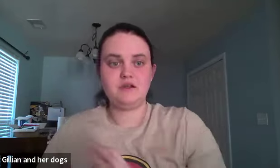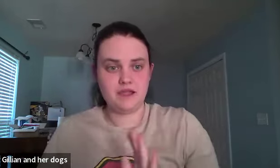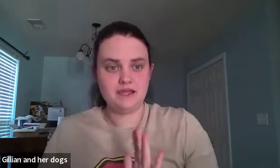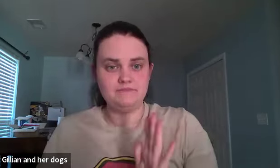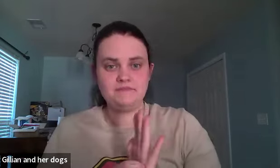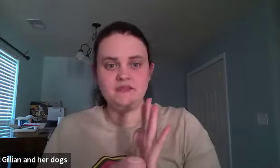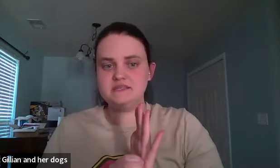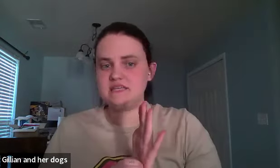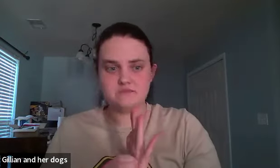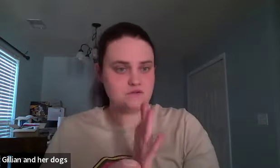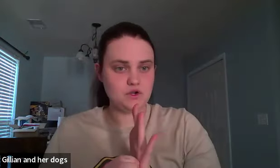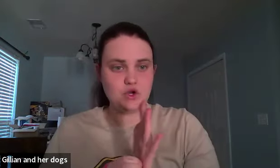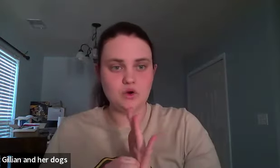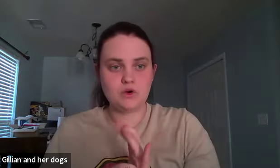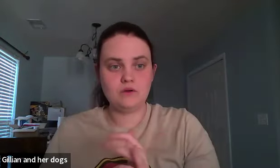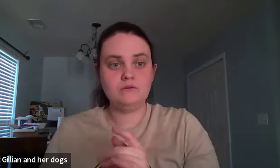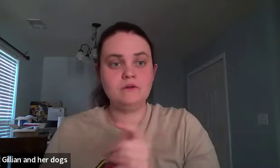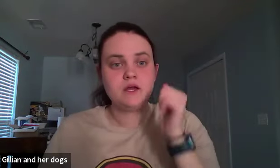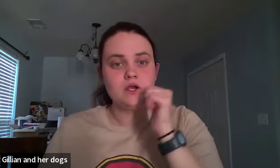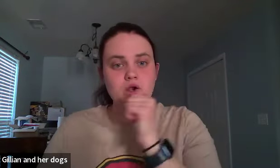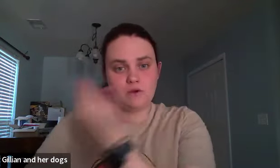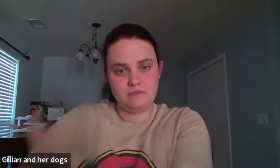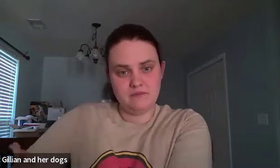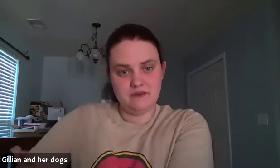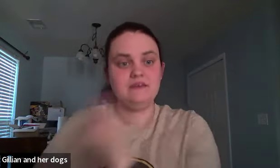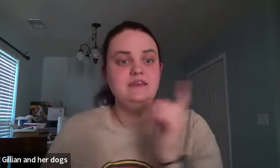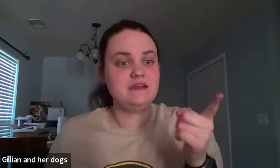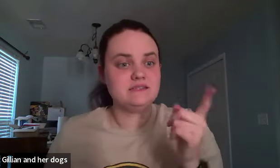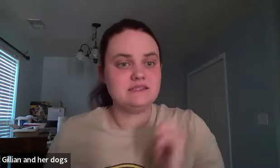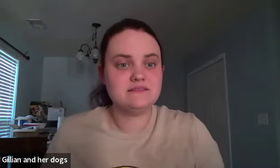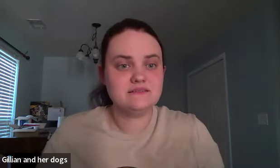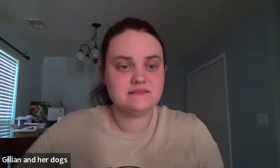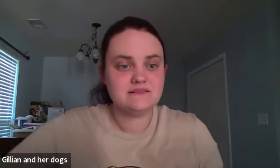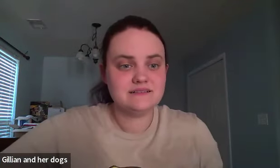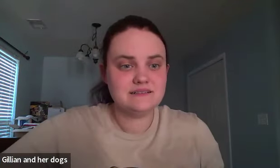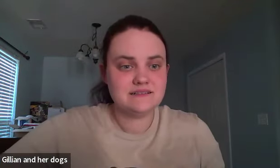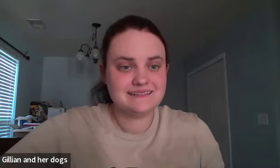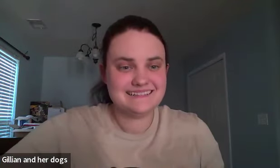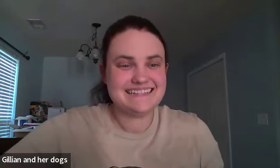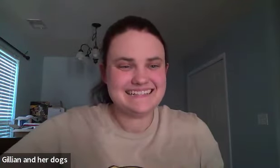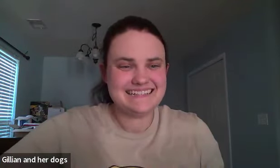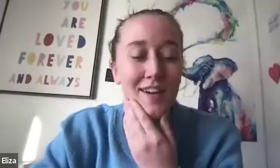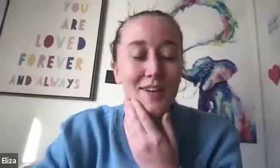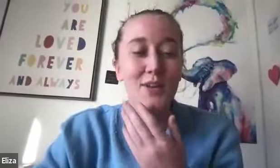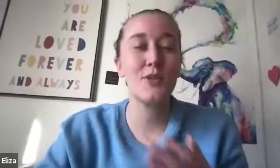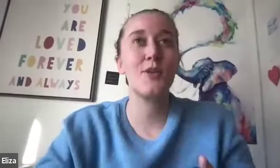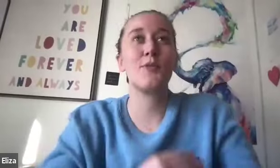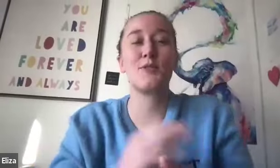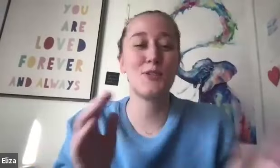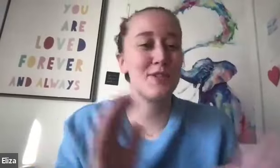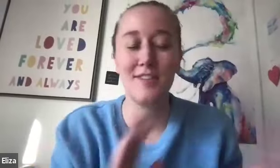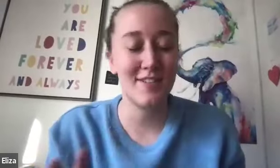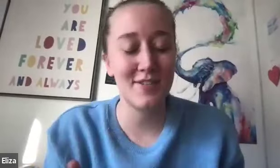All right. Same thing for girl, girl, baby. Yes. Okay, just this